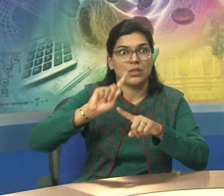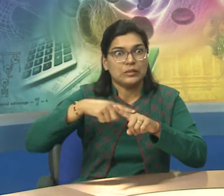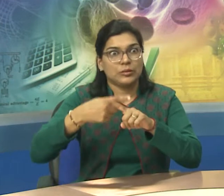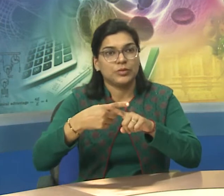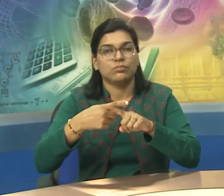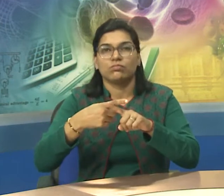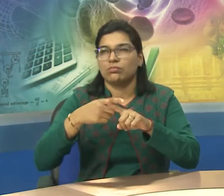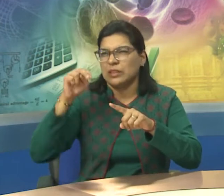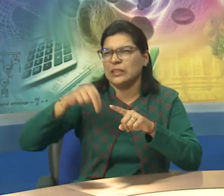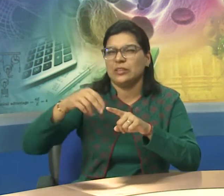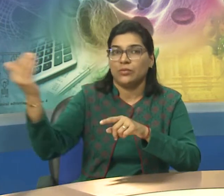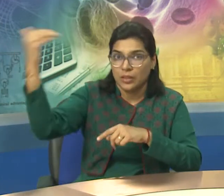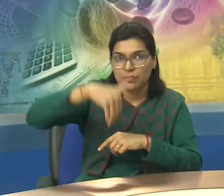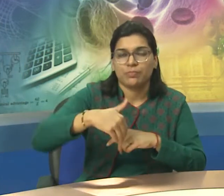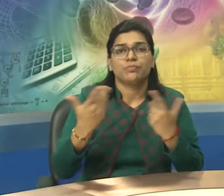Outside expertise